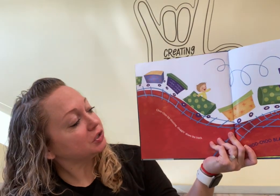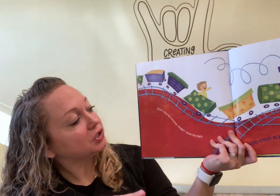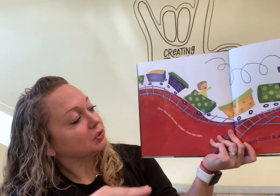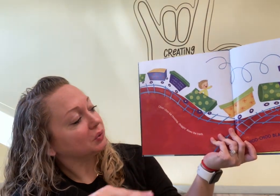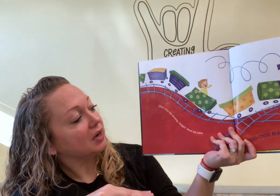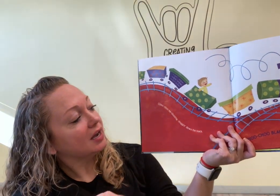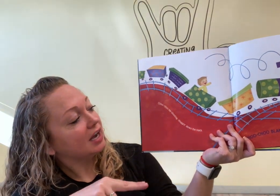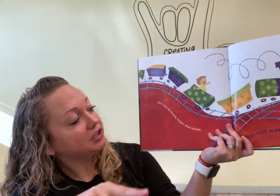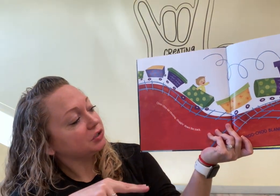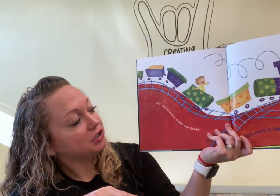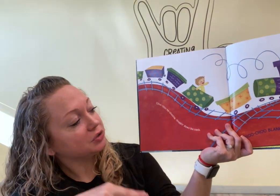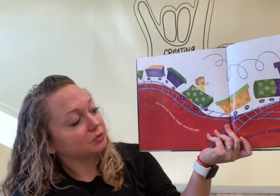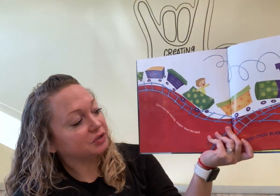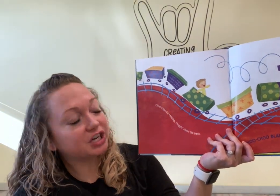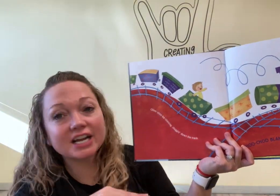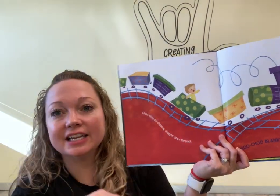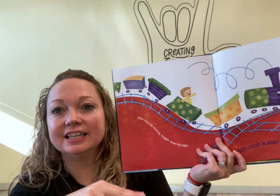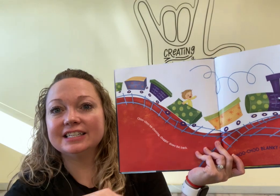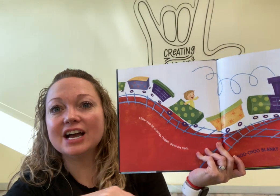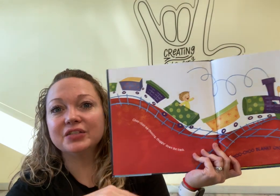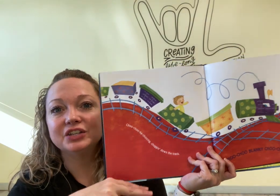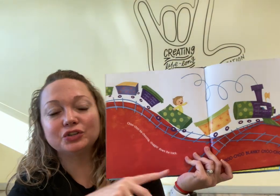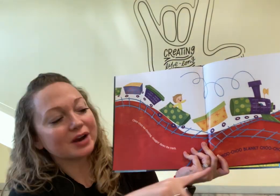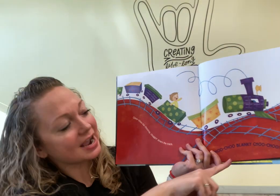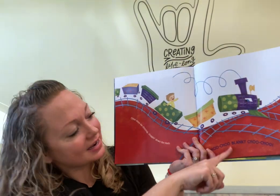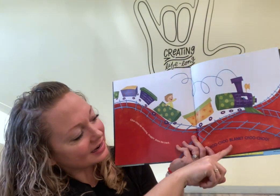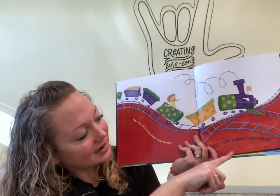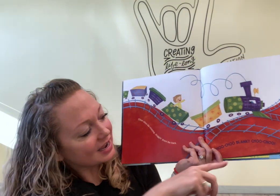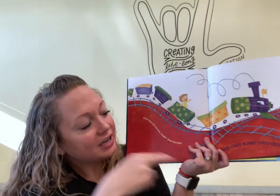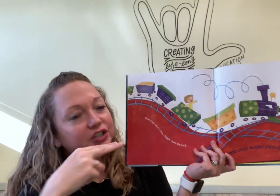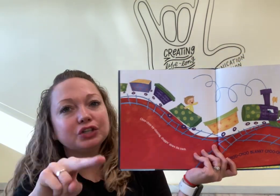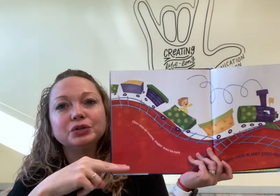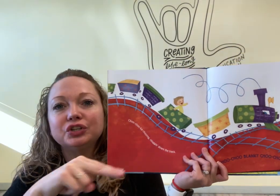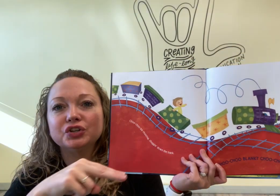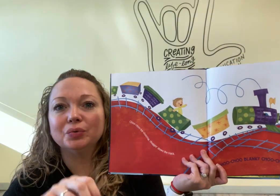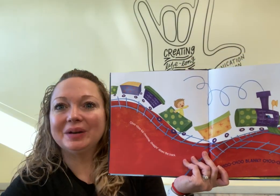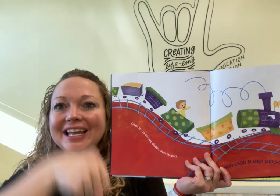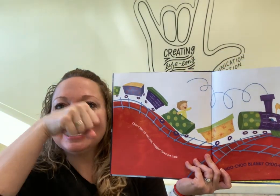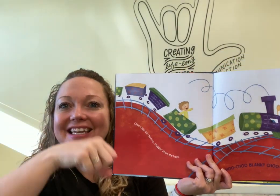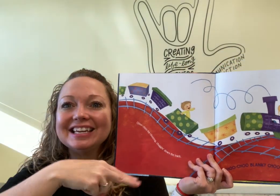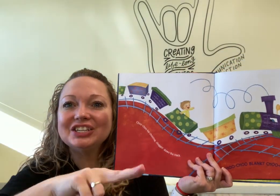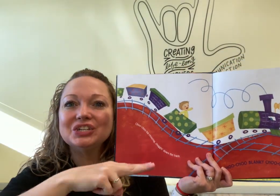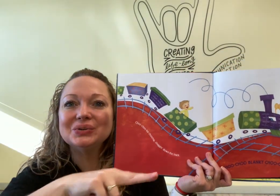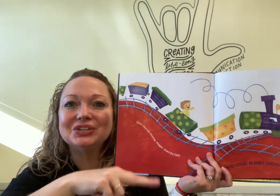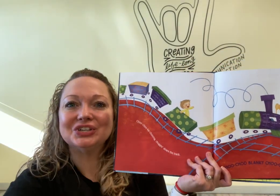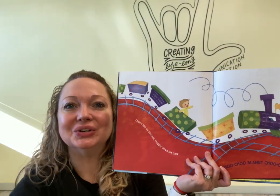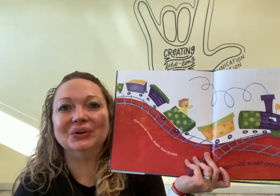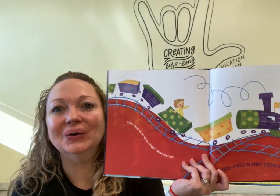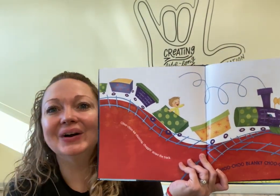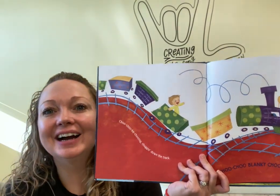Choo-choo, a choo-choo chugging down the track. Choo-choo, Blinky, choo-choo.